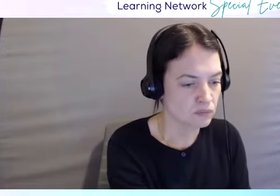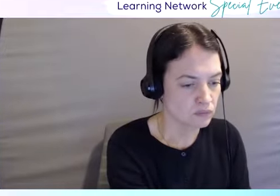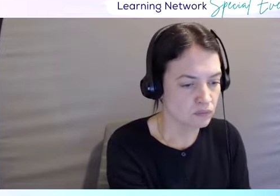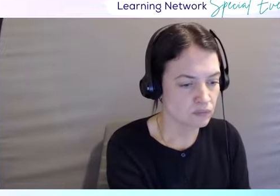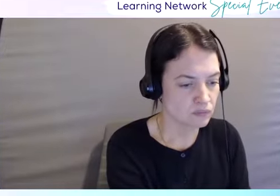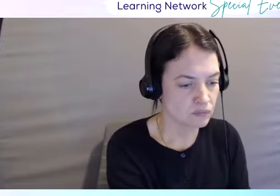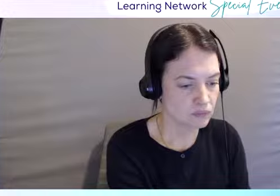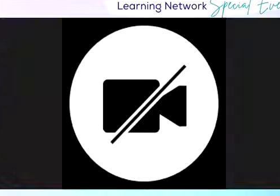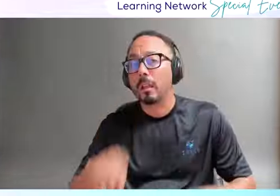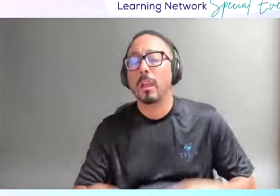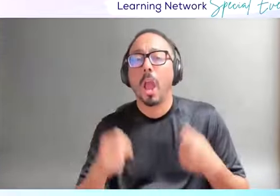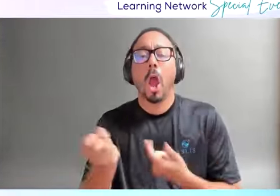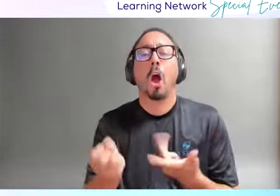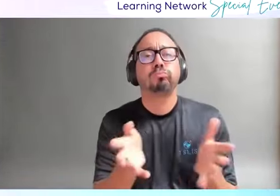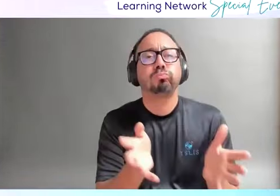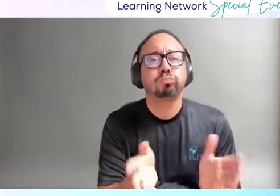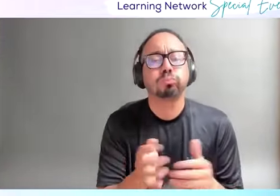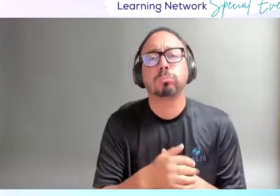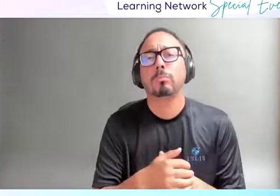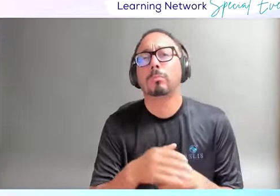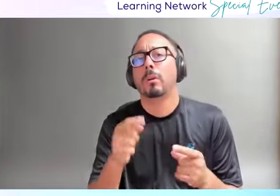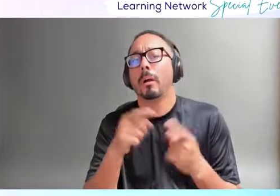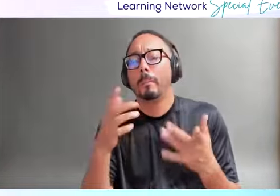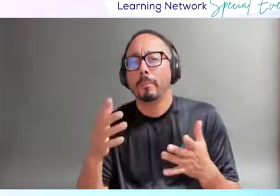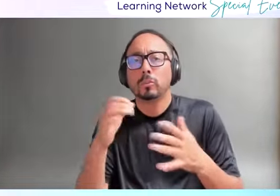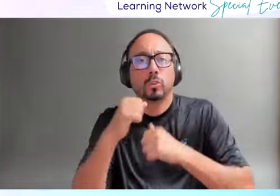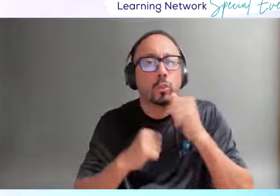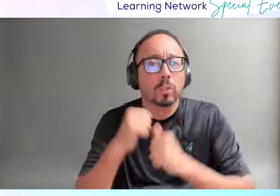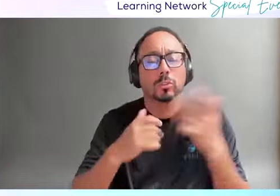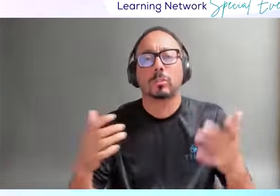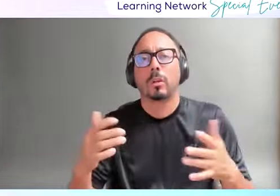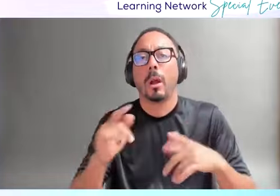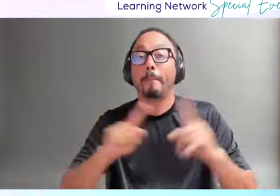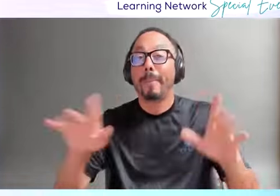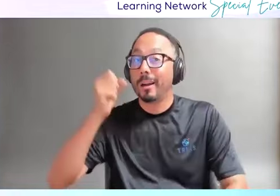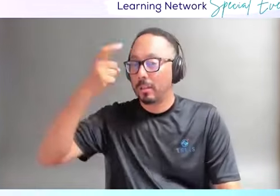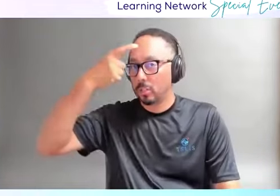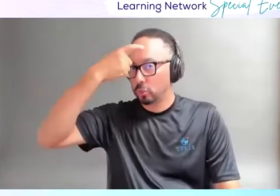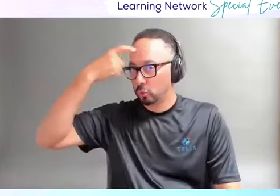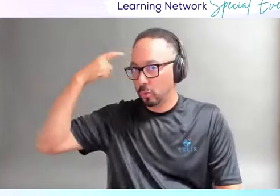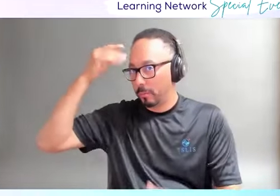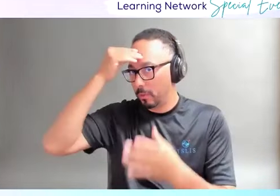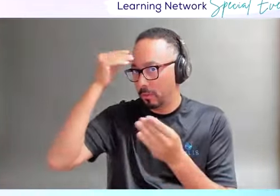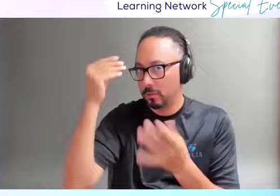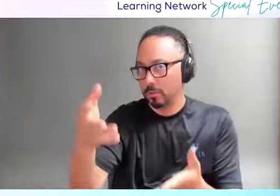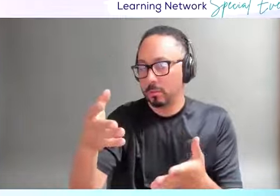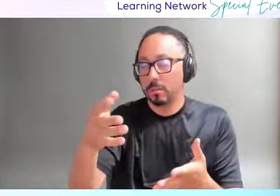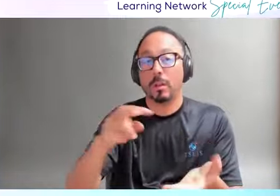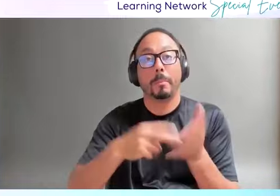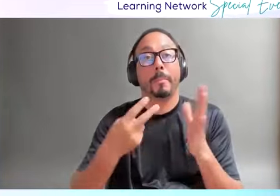it must be trauma-informed, which means you give women choice, or anyone choice, in that conversation. You ask them to think